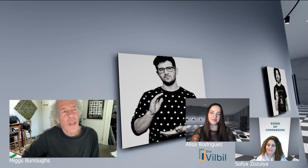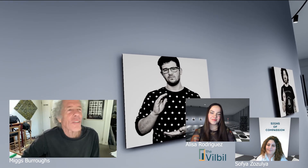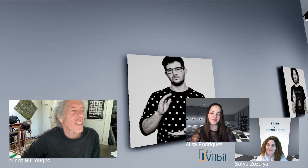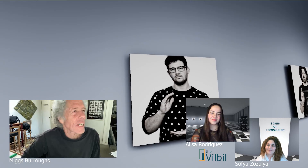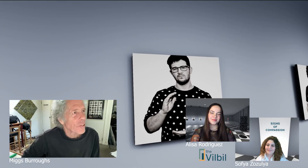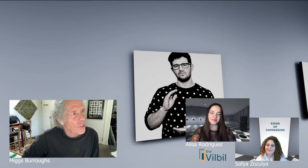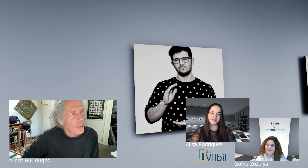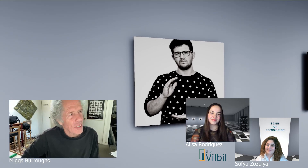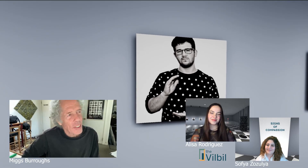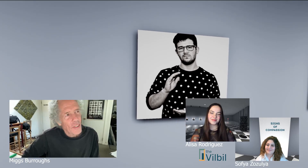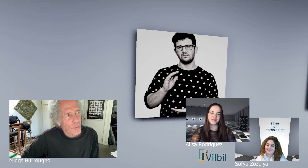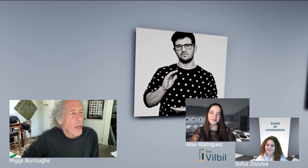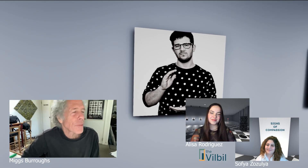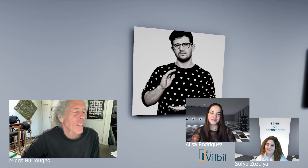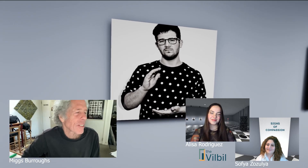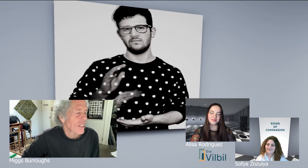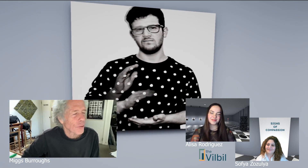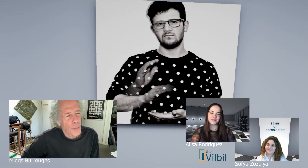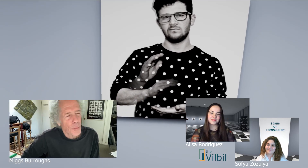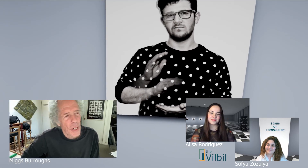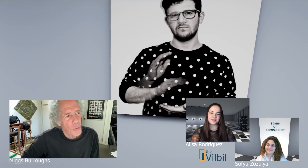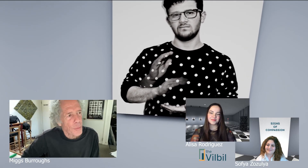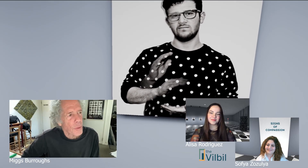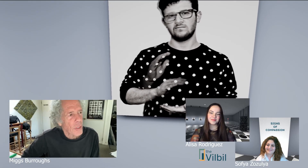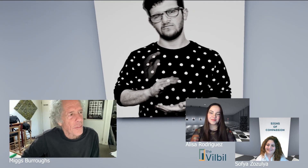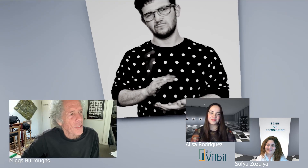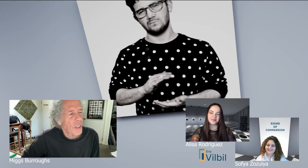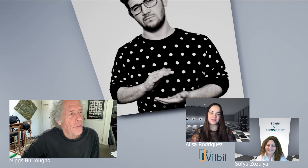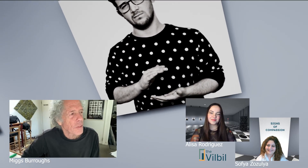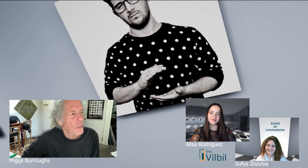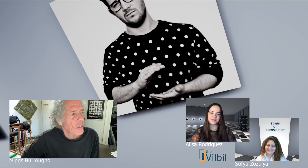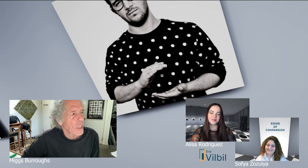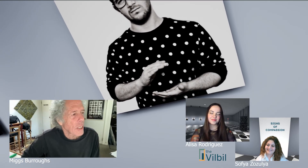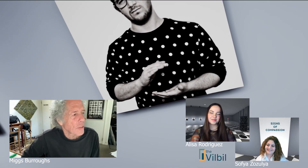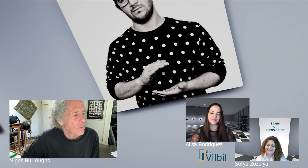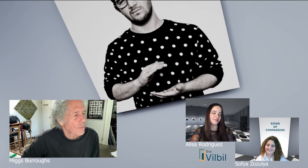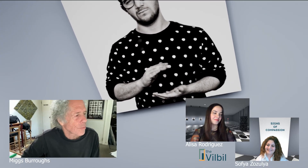Well, yeah, there's probably things that would surprise people. I've had several,